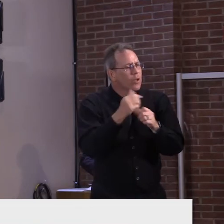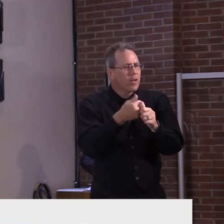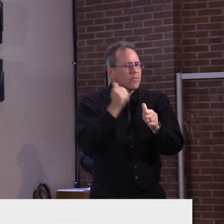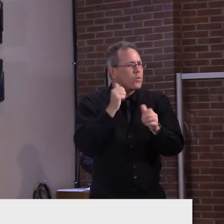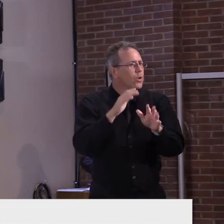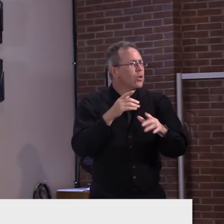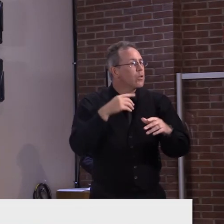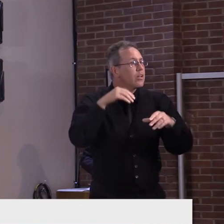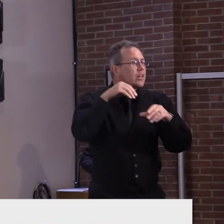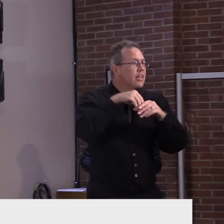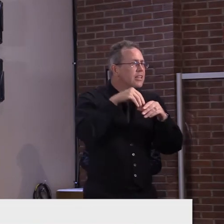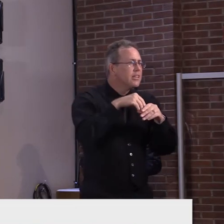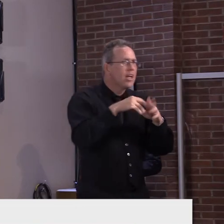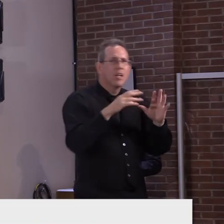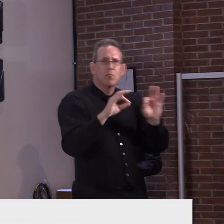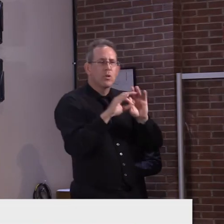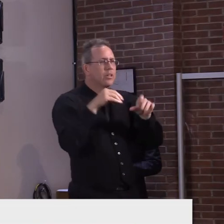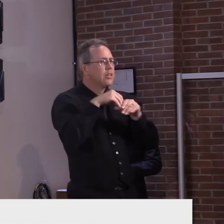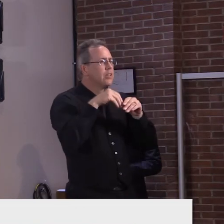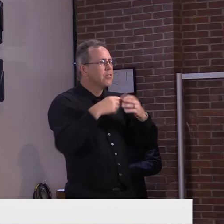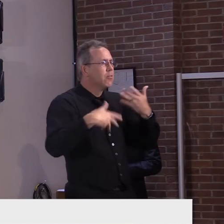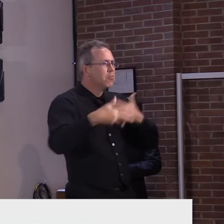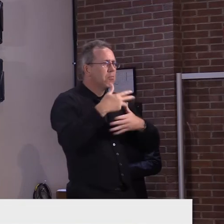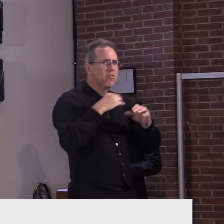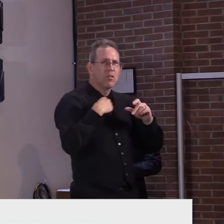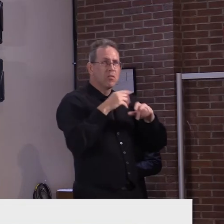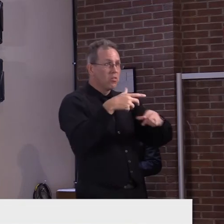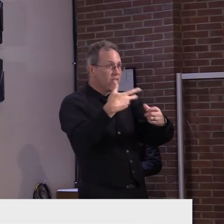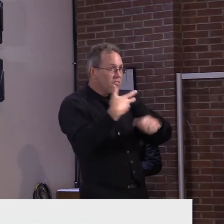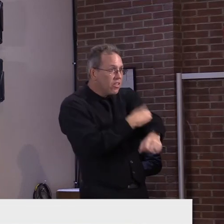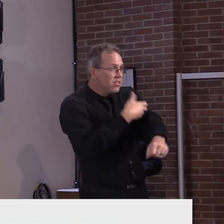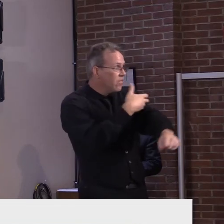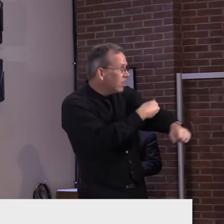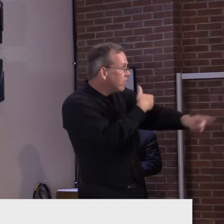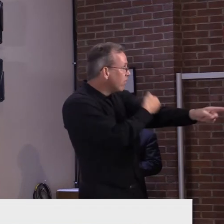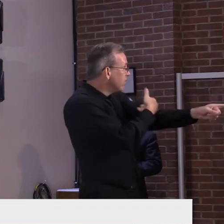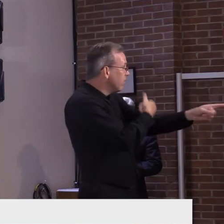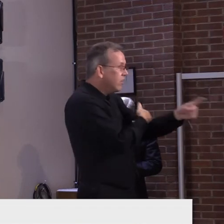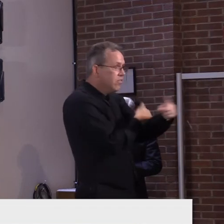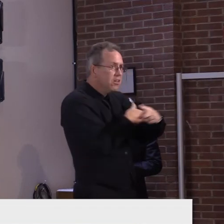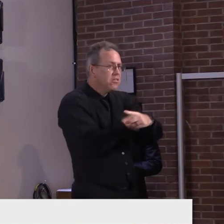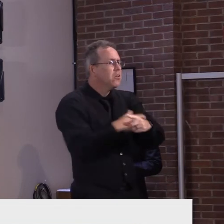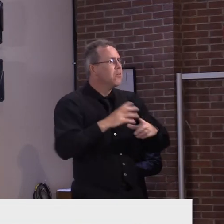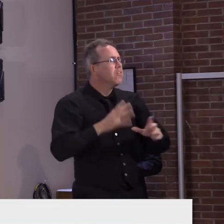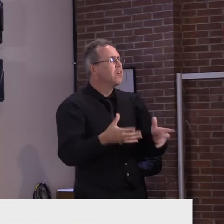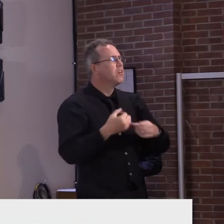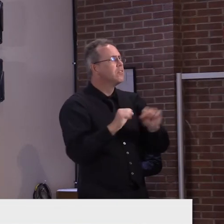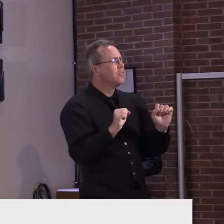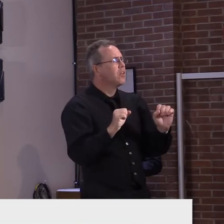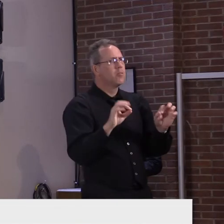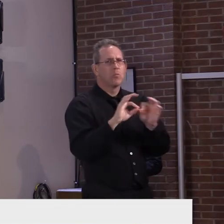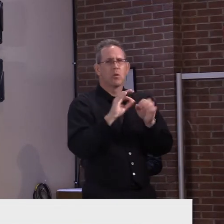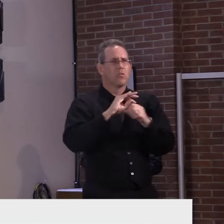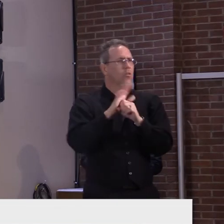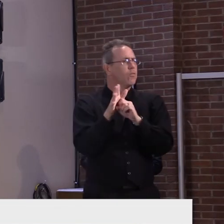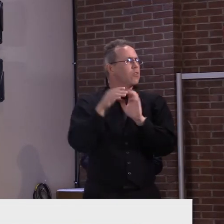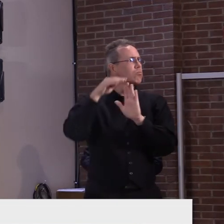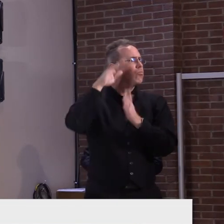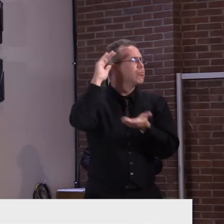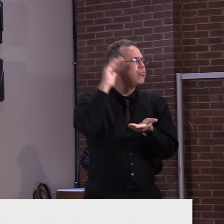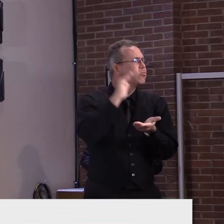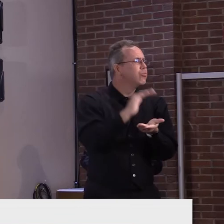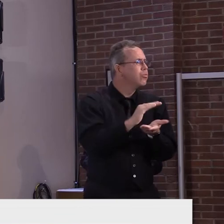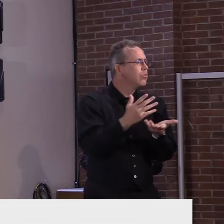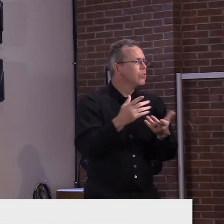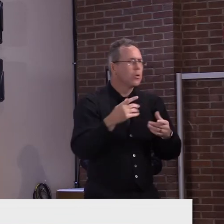great vaccine rate. We didn't have a lot of virus being reported, and people were living the lives that they wanted to always live